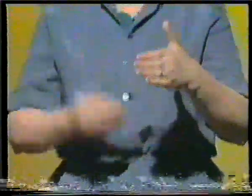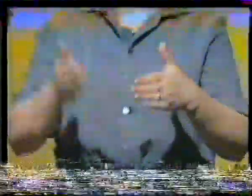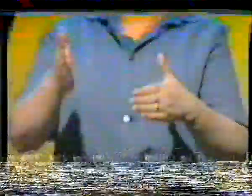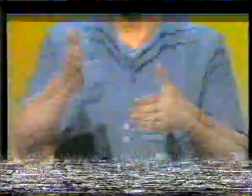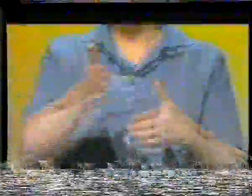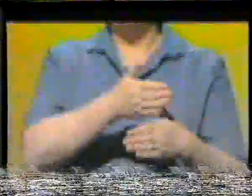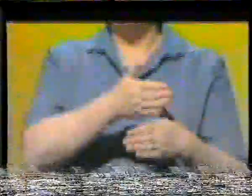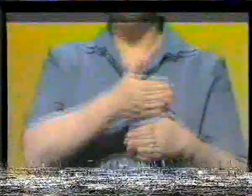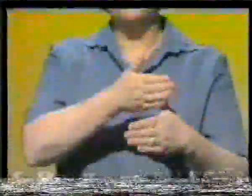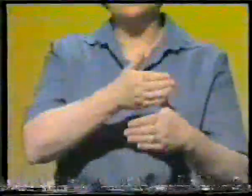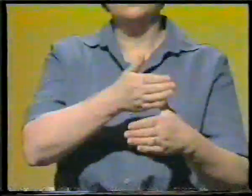First.